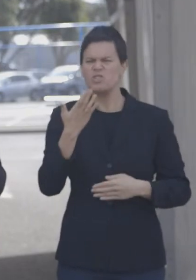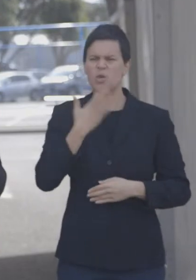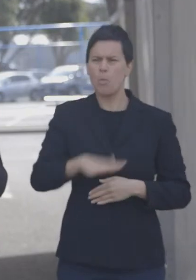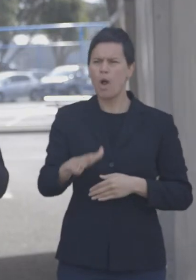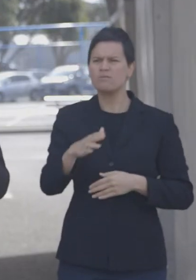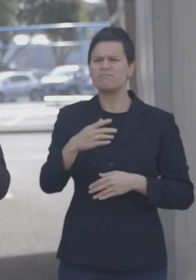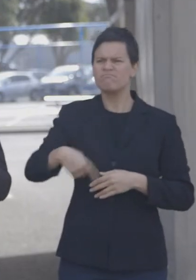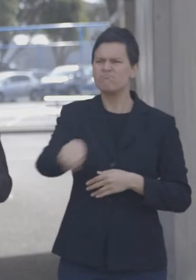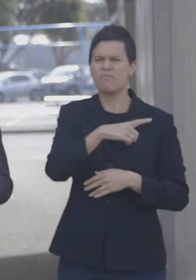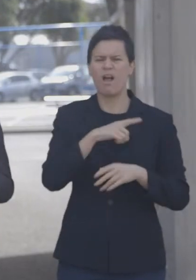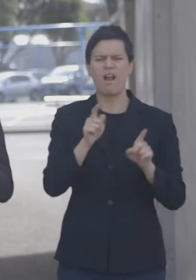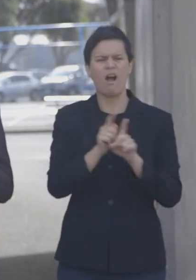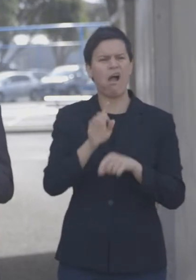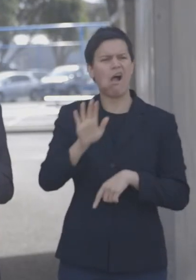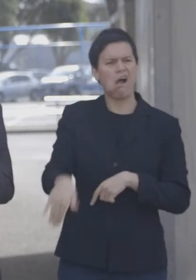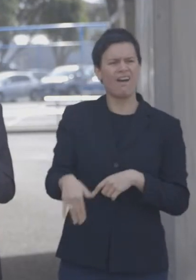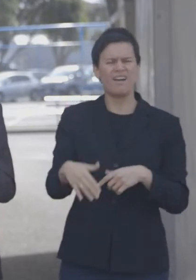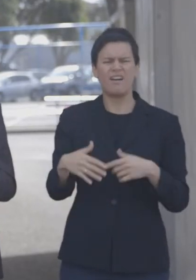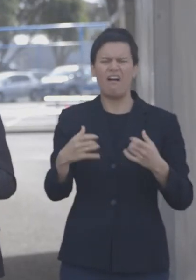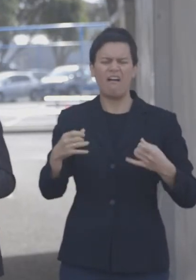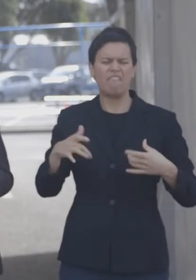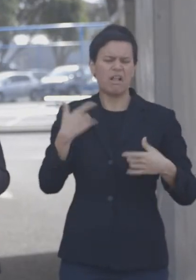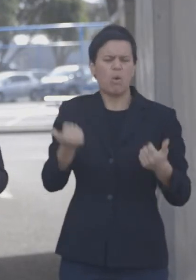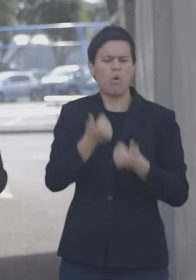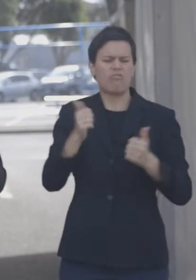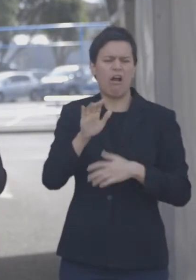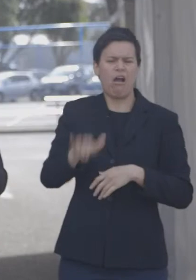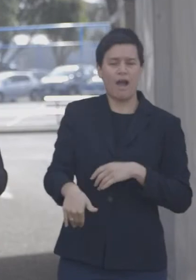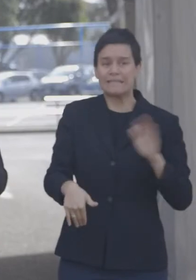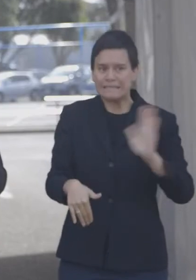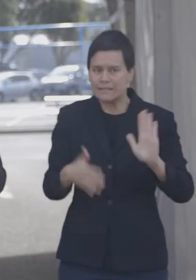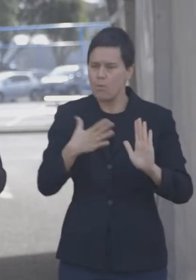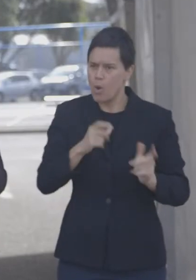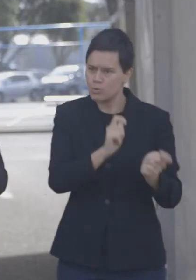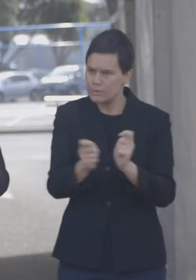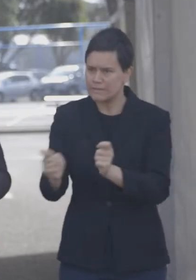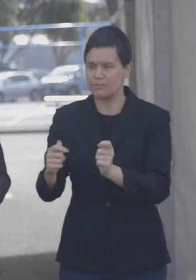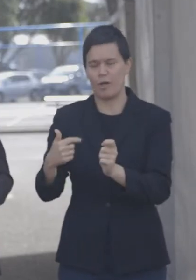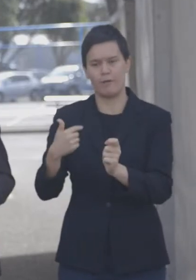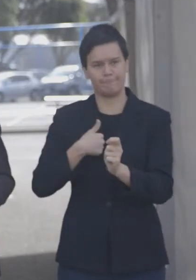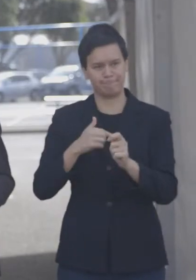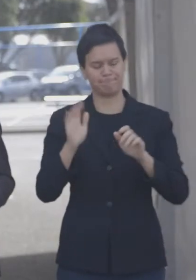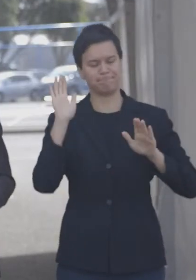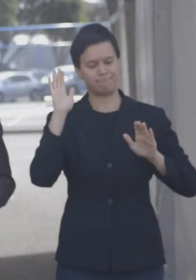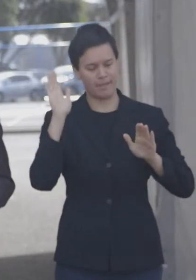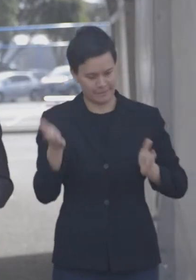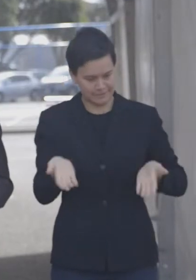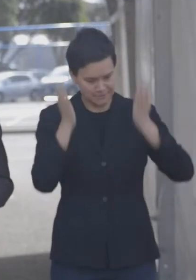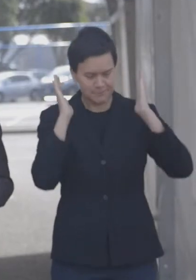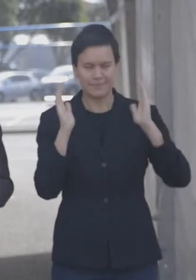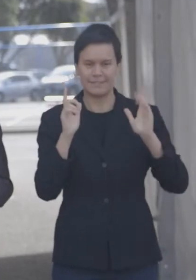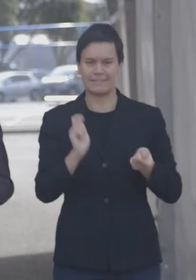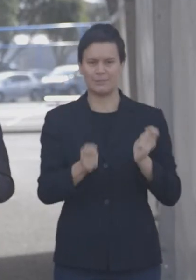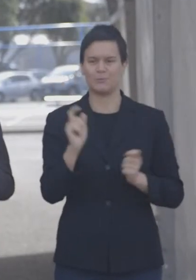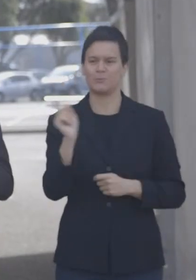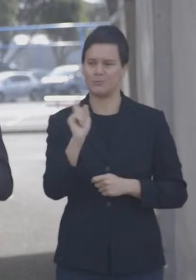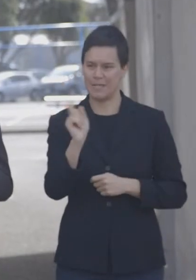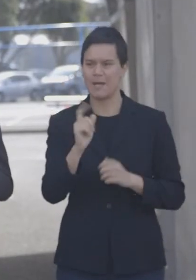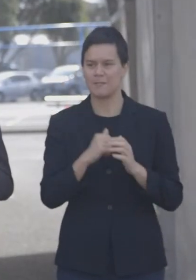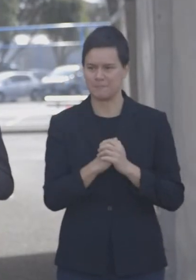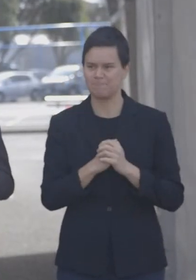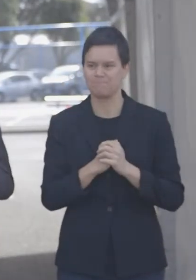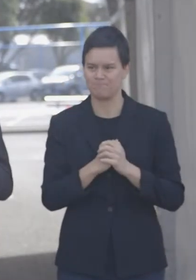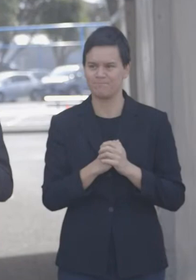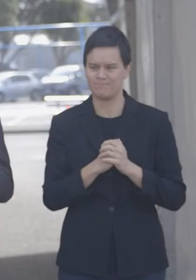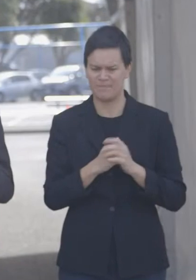and our swabbing and testing across our community is a really important part of our overall elimination strategy. We